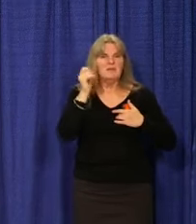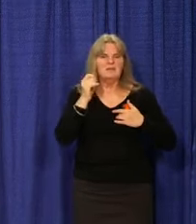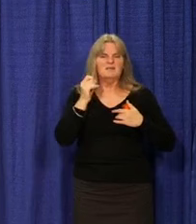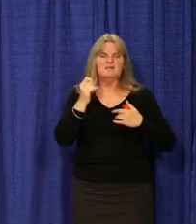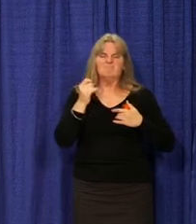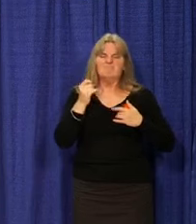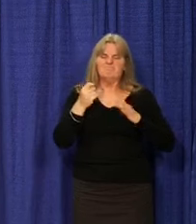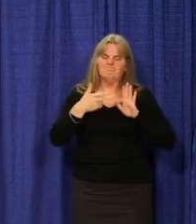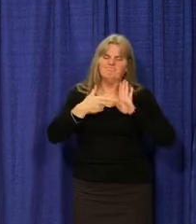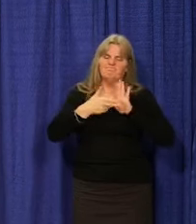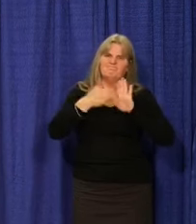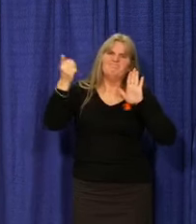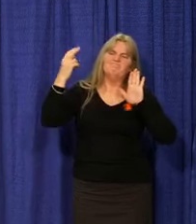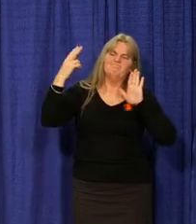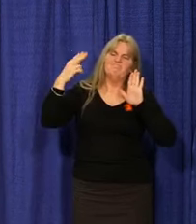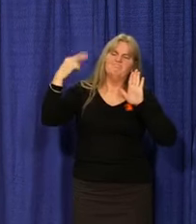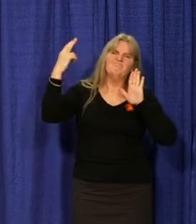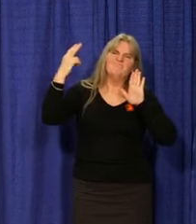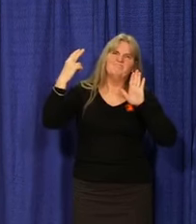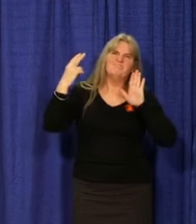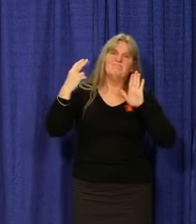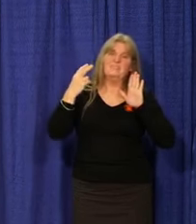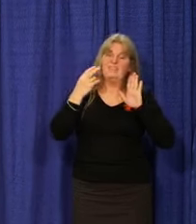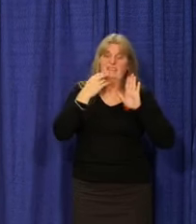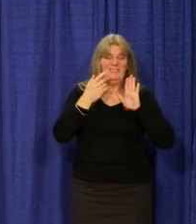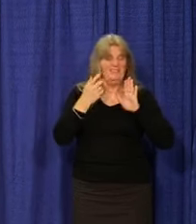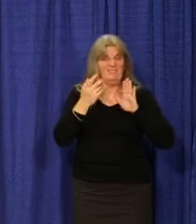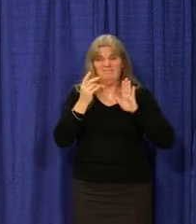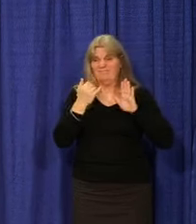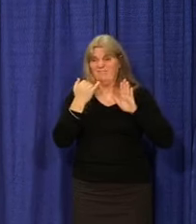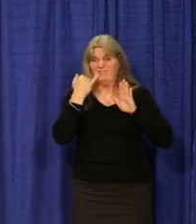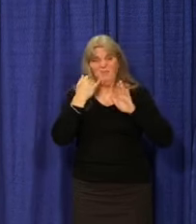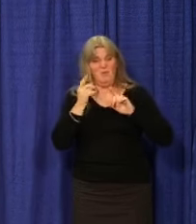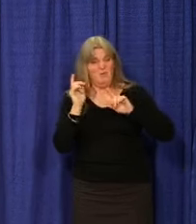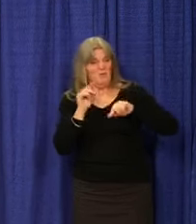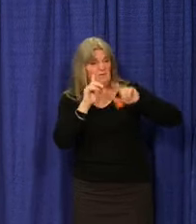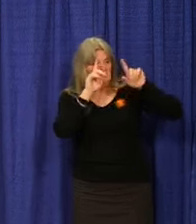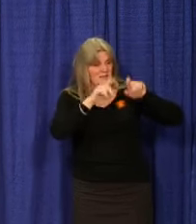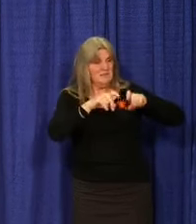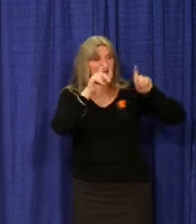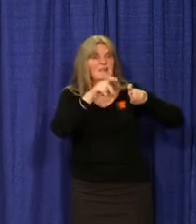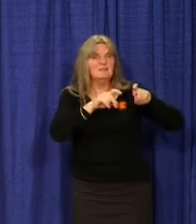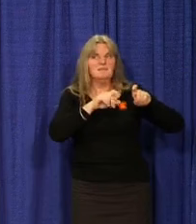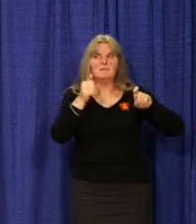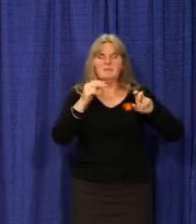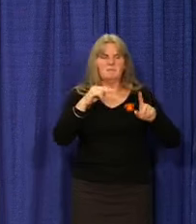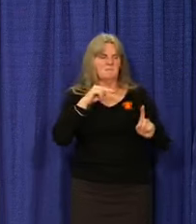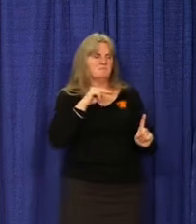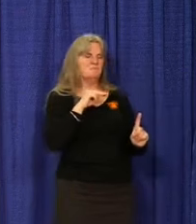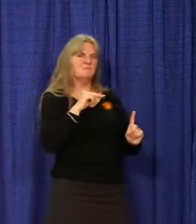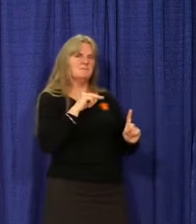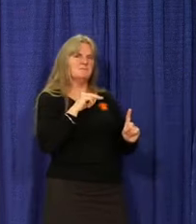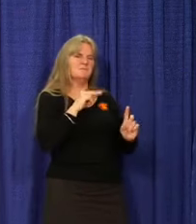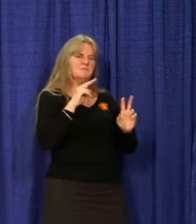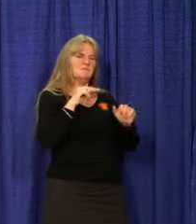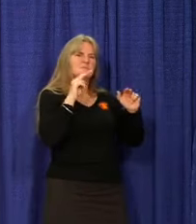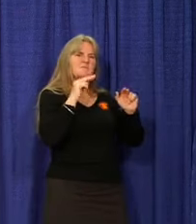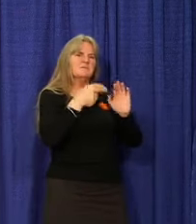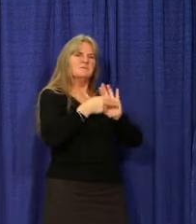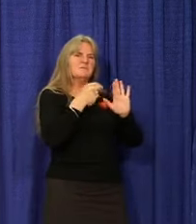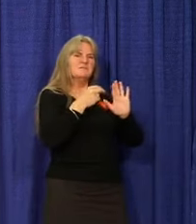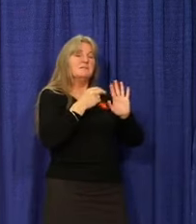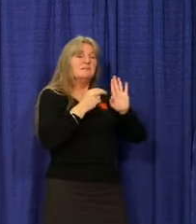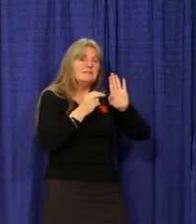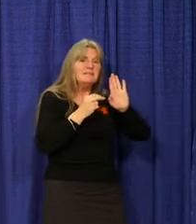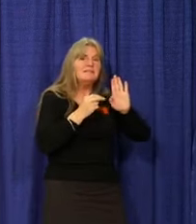stigma attached with even being tested and how a community perceives that. This is why it's so important that,